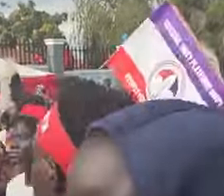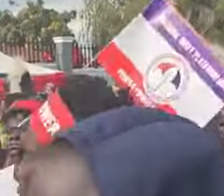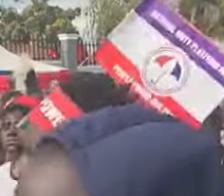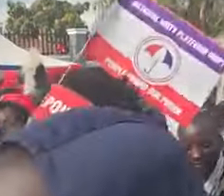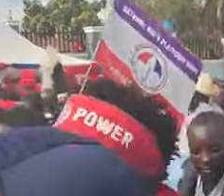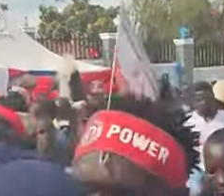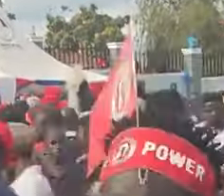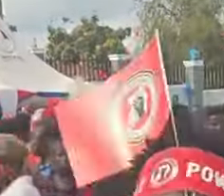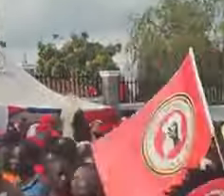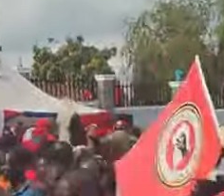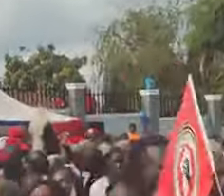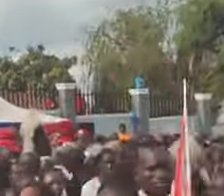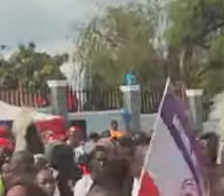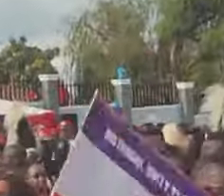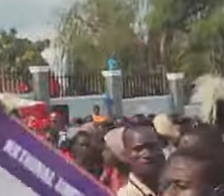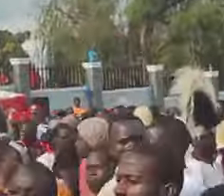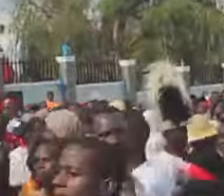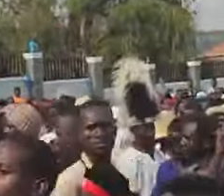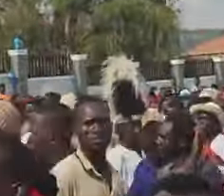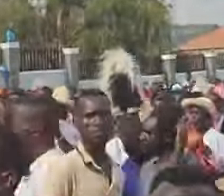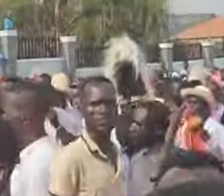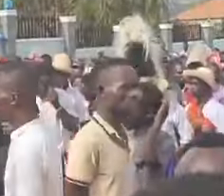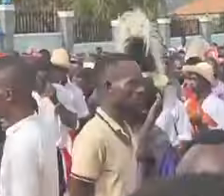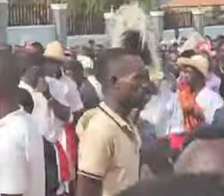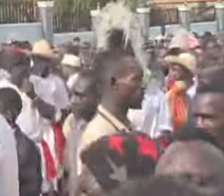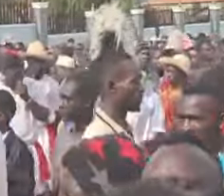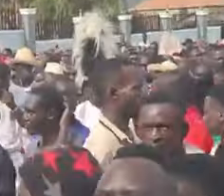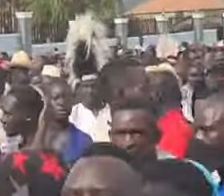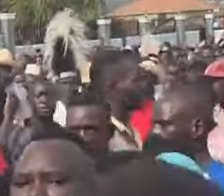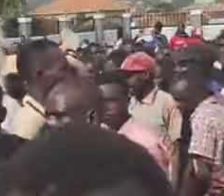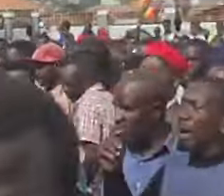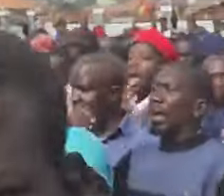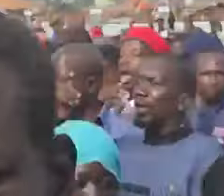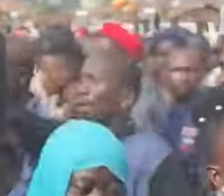kulekaba kulemeze la sobe ya sobe. Kulemeze la jasoka la furume security.